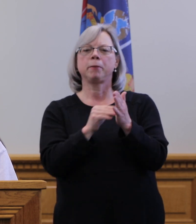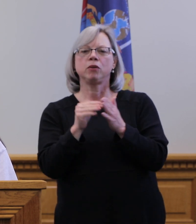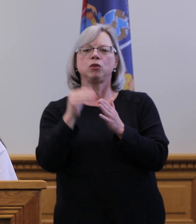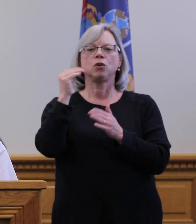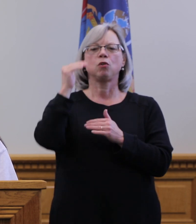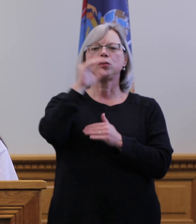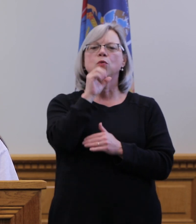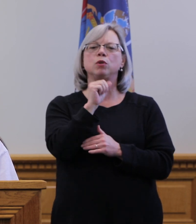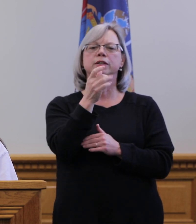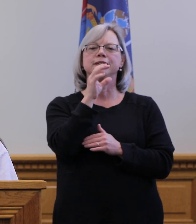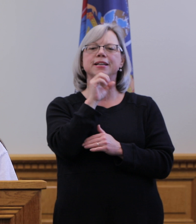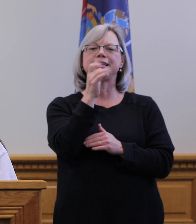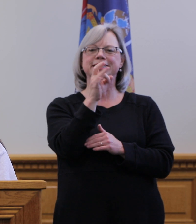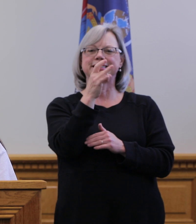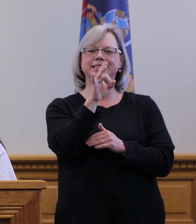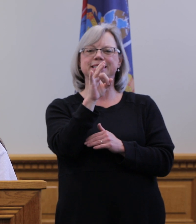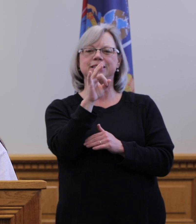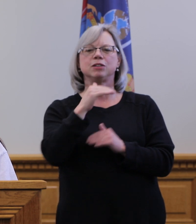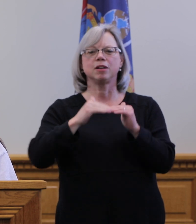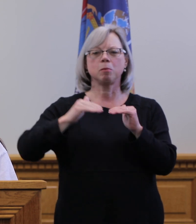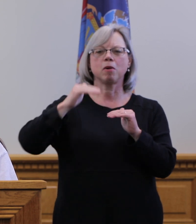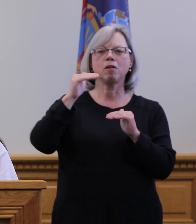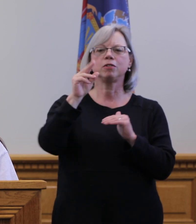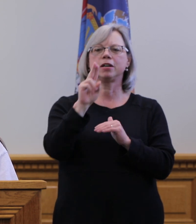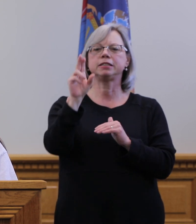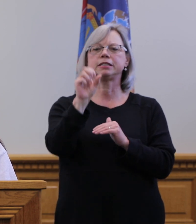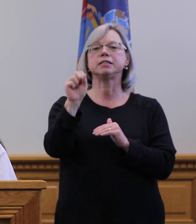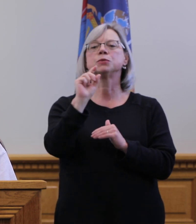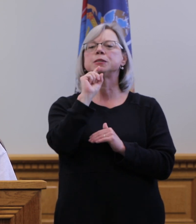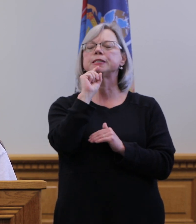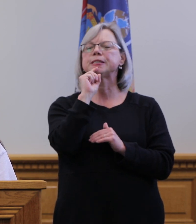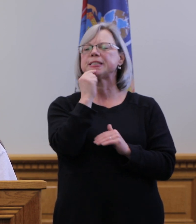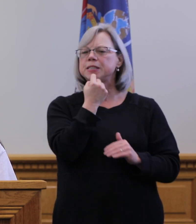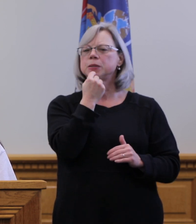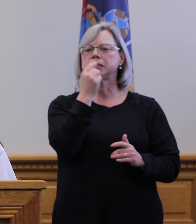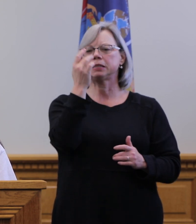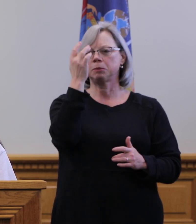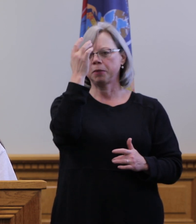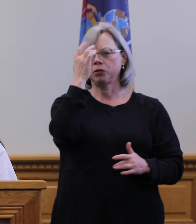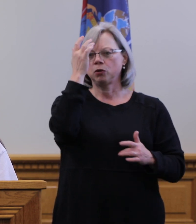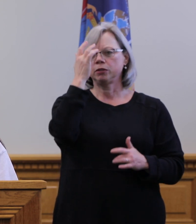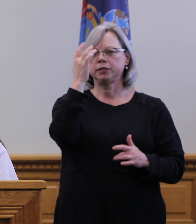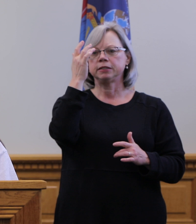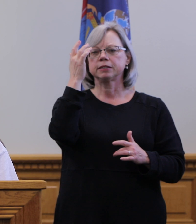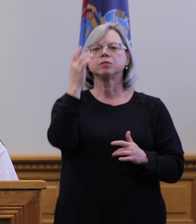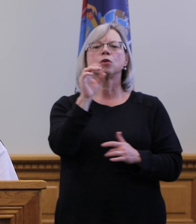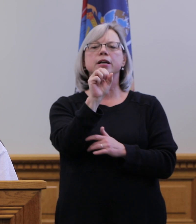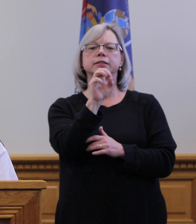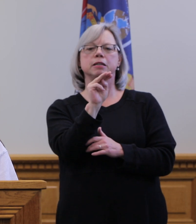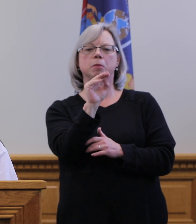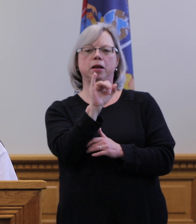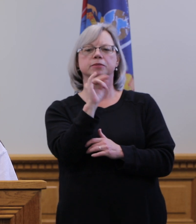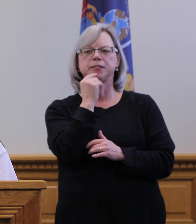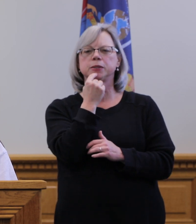number represented 5.2% of all U.S. adults. Young adults aged 18 to 25 years had the highest